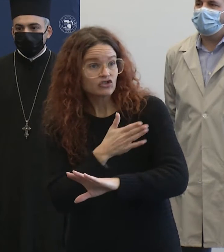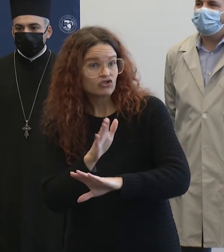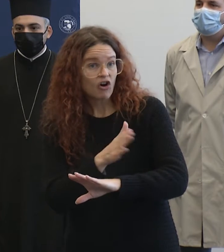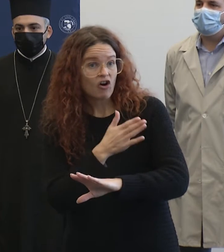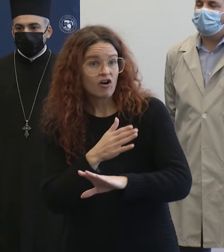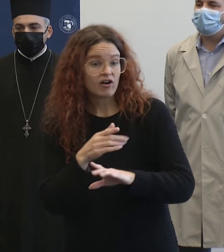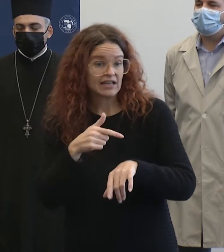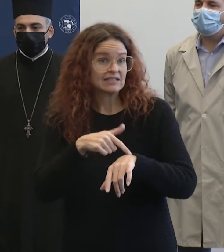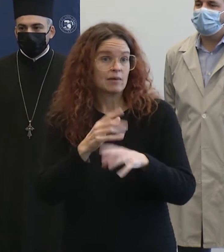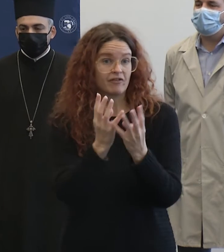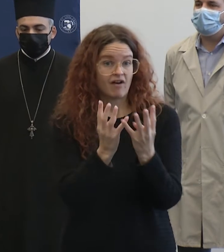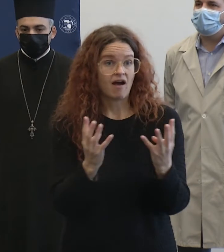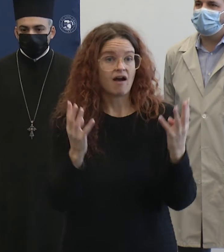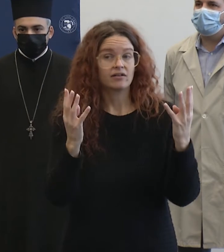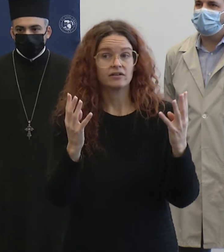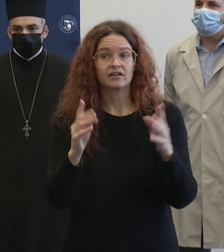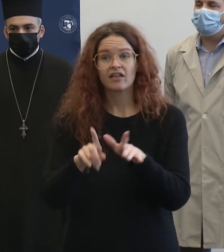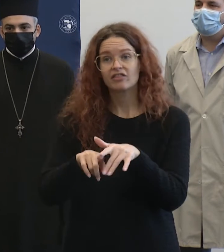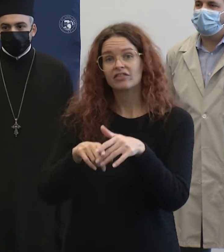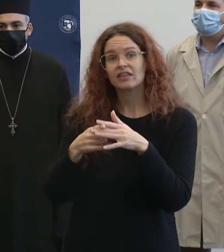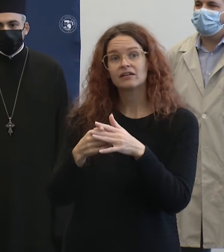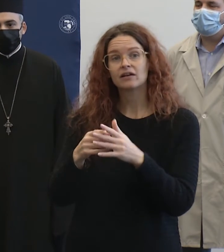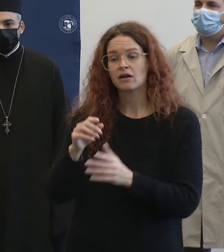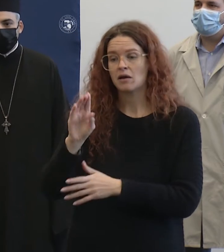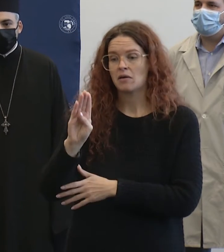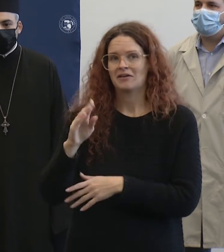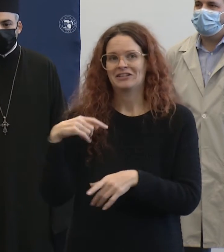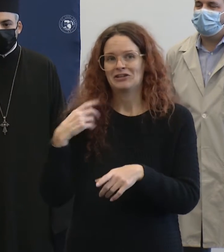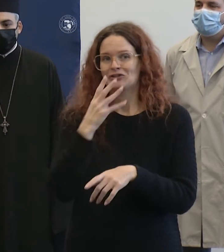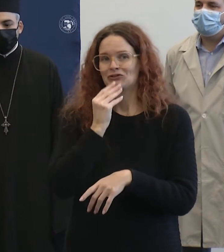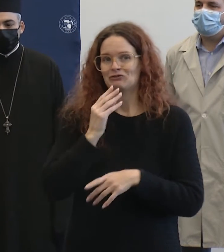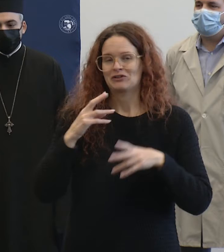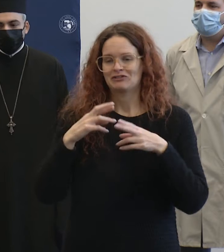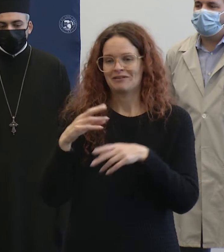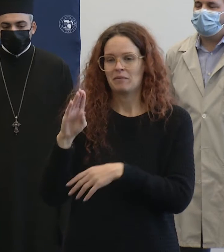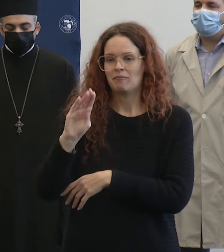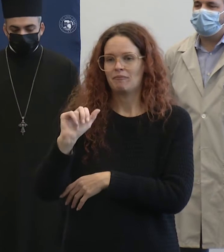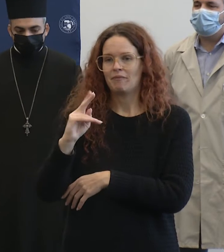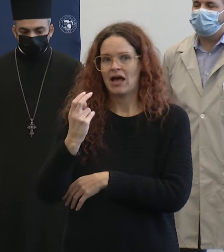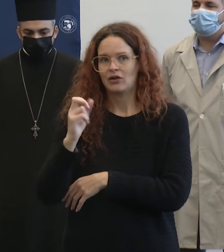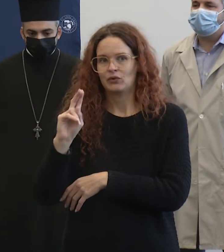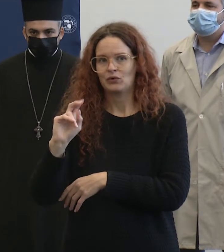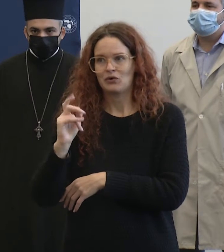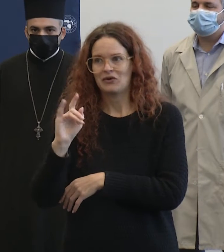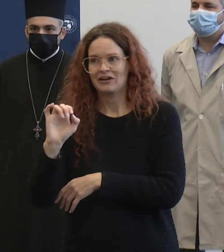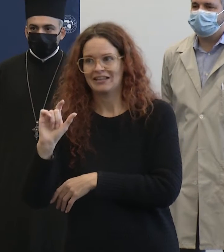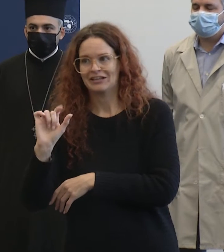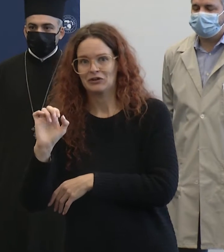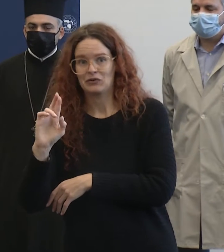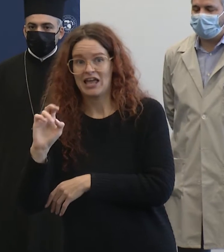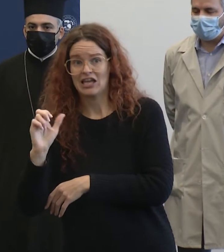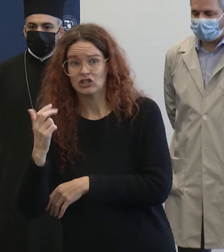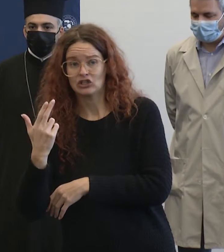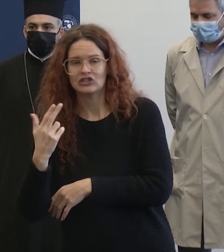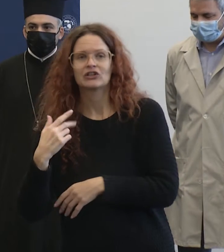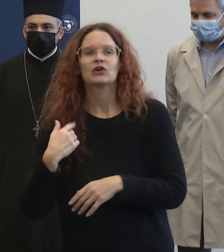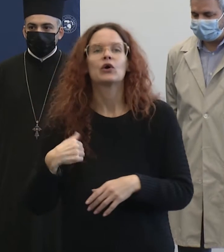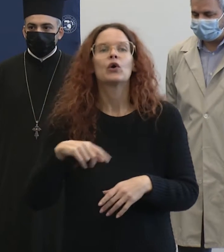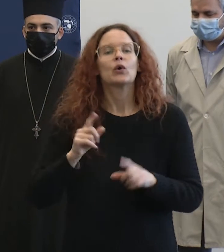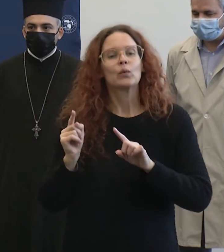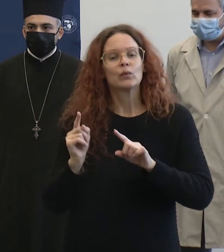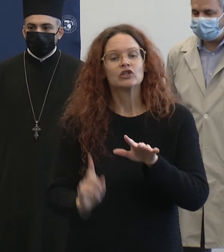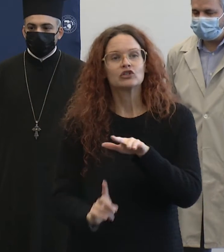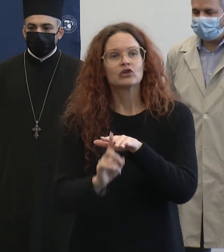of Hanukkah that begins, Banu Choshech Legaresh, which means we came to banish